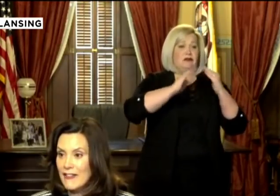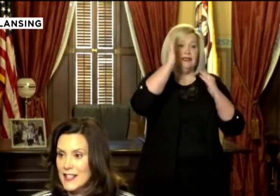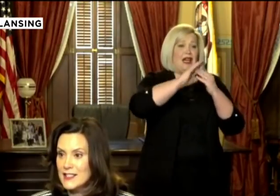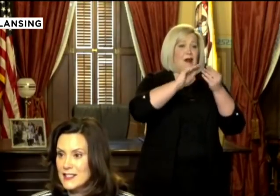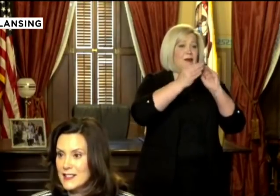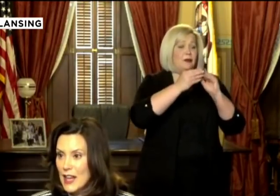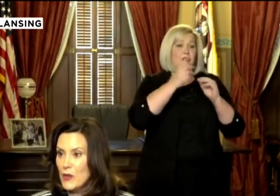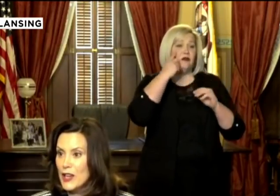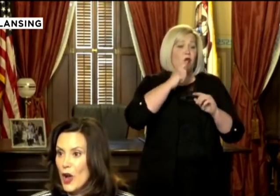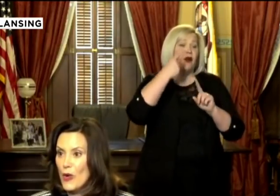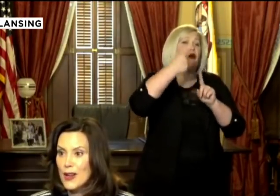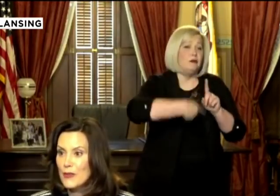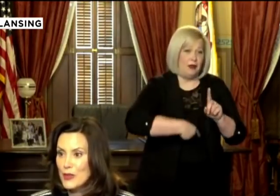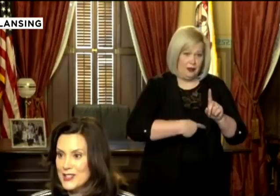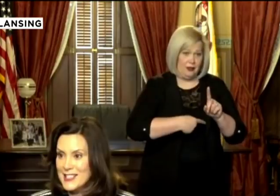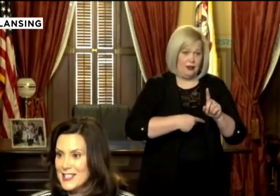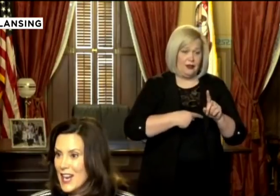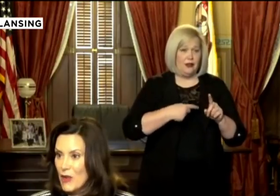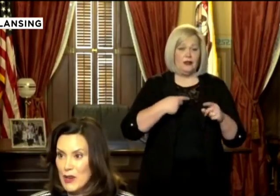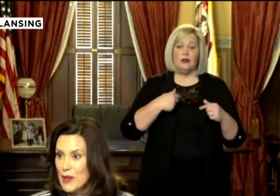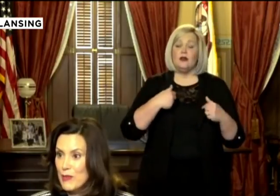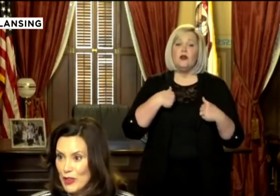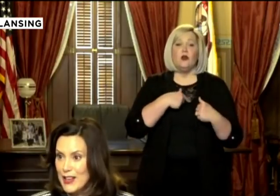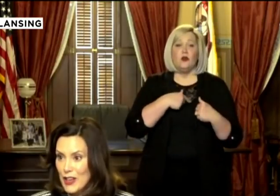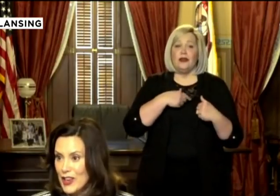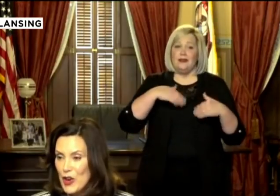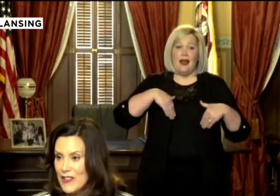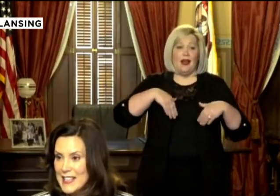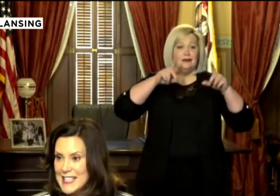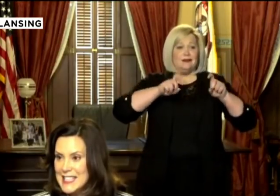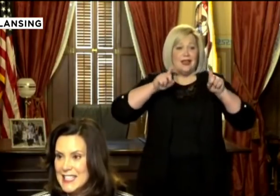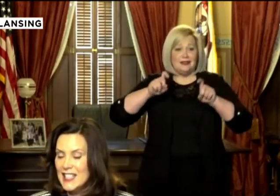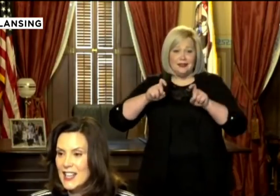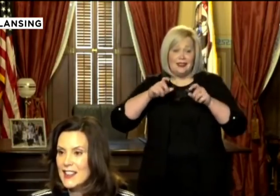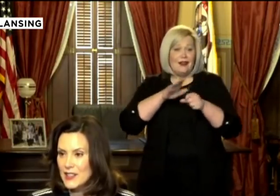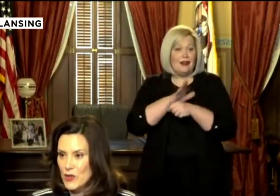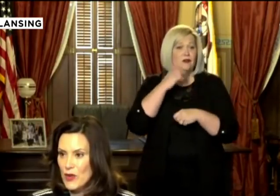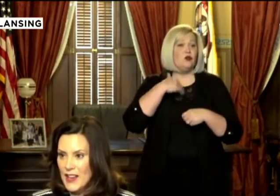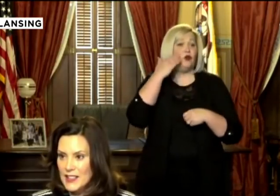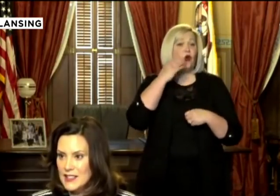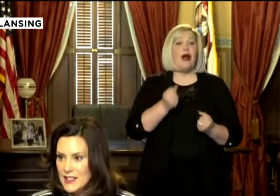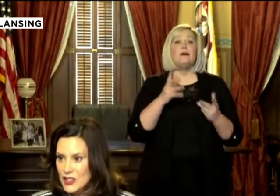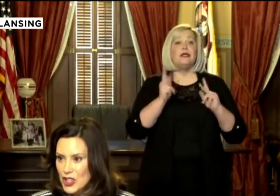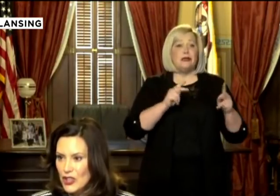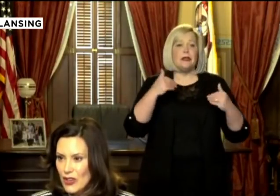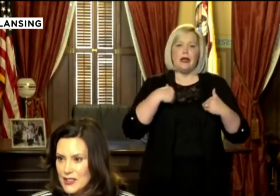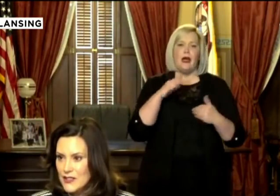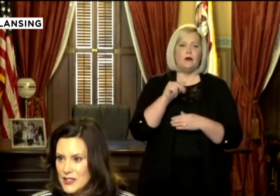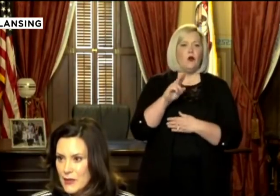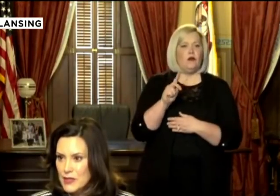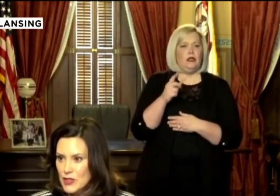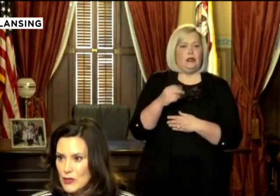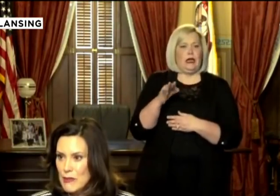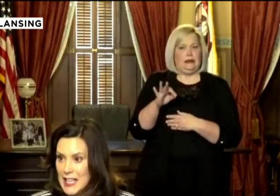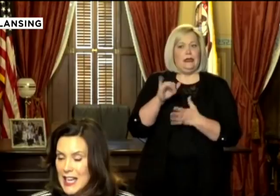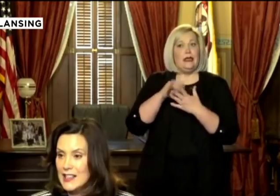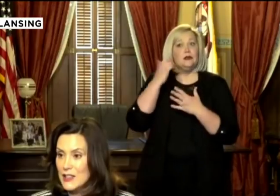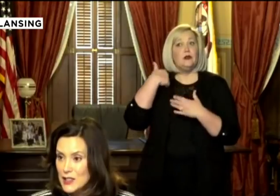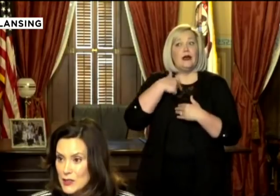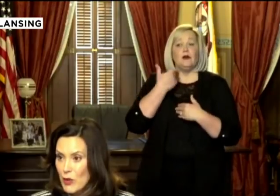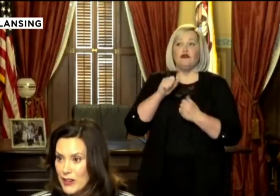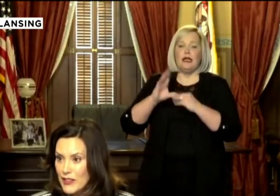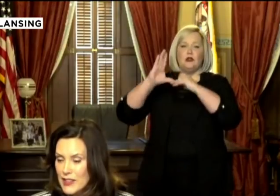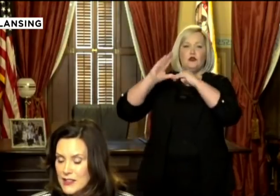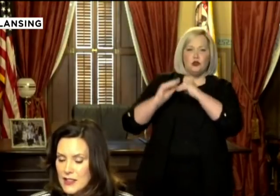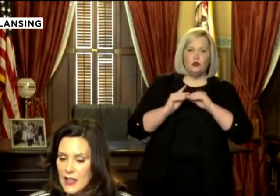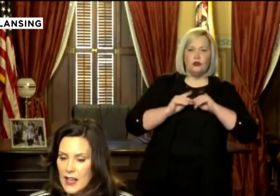have confidence in that we know precisely how many people are carrying COVID-19. That's why we've had to take such aggressive steps to